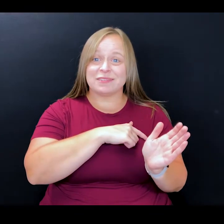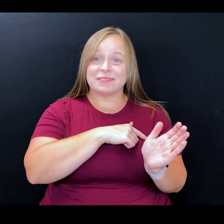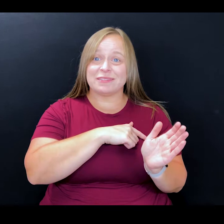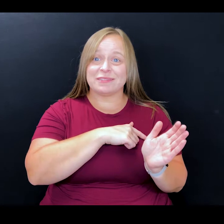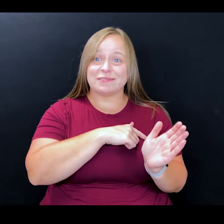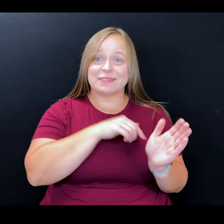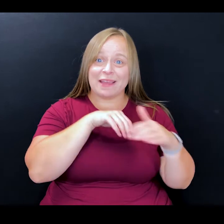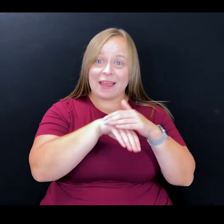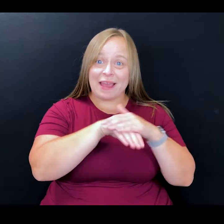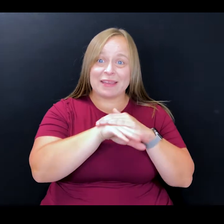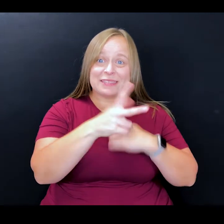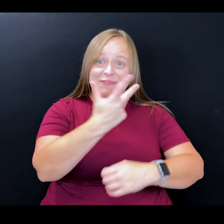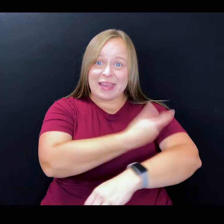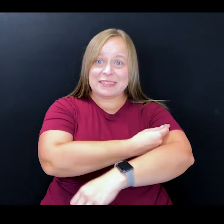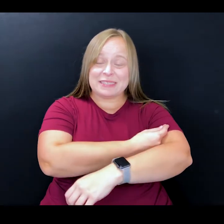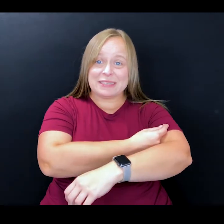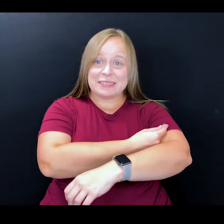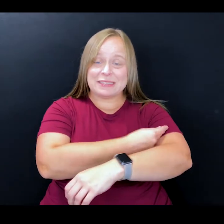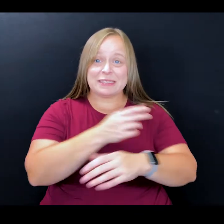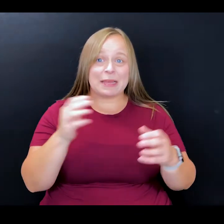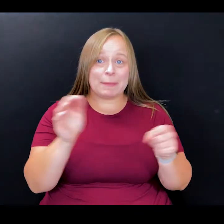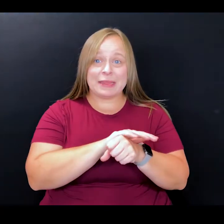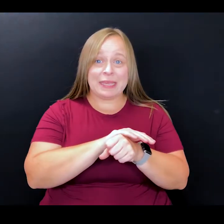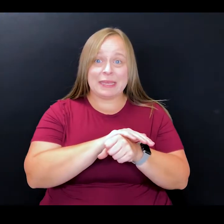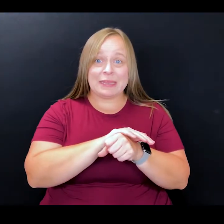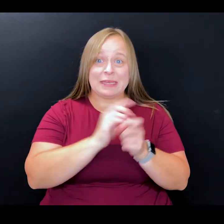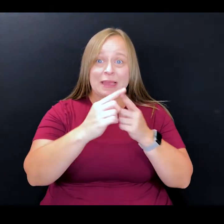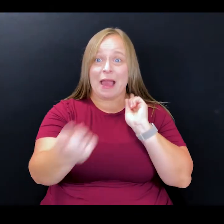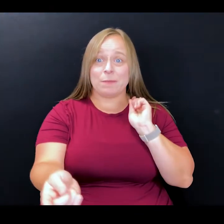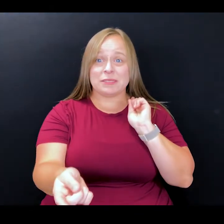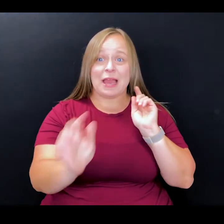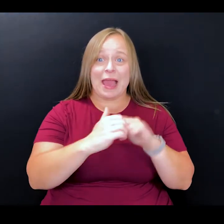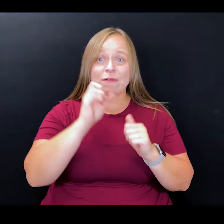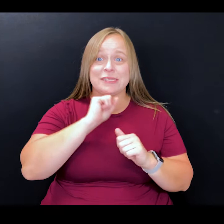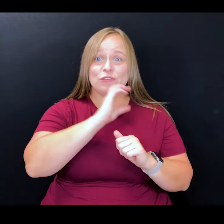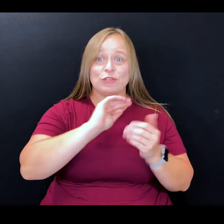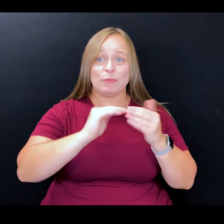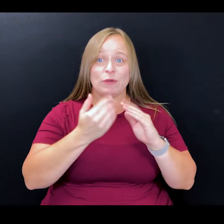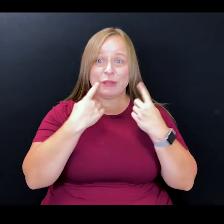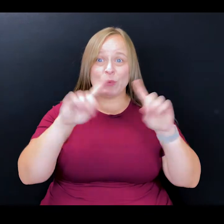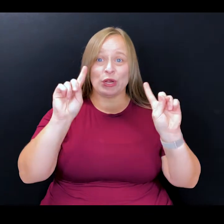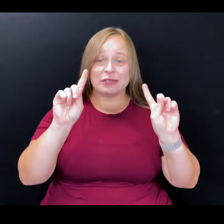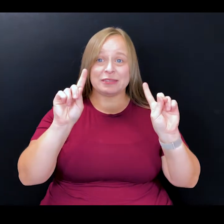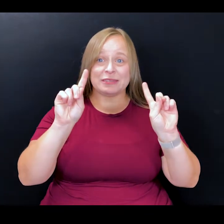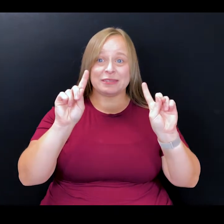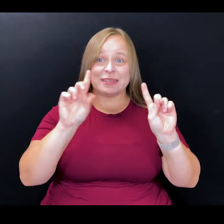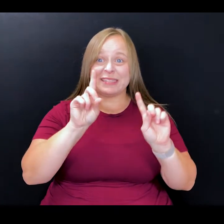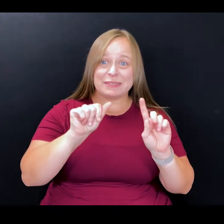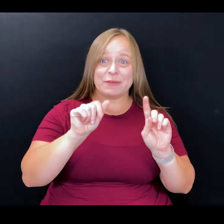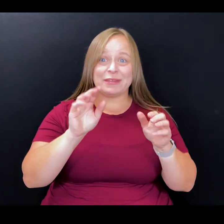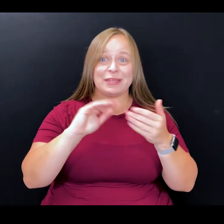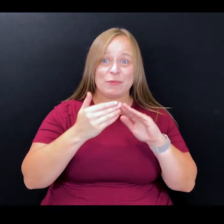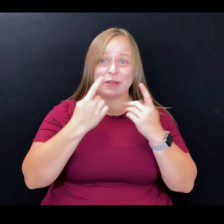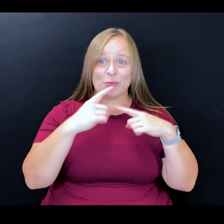to access vaccines was completely antithetical to how the senior community works and the disability